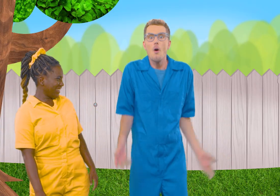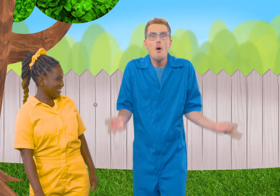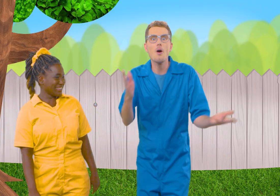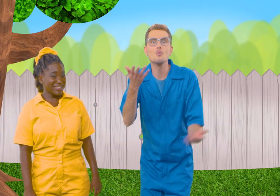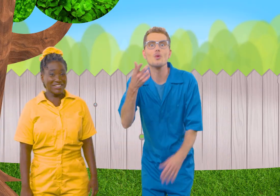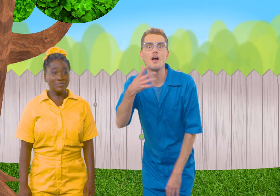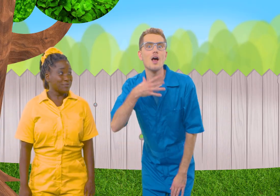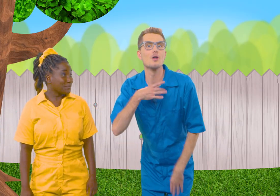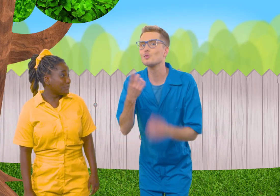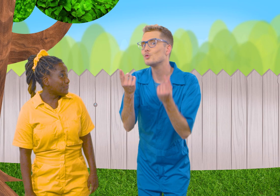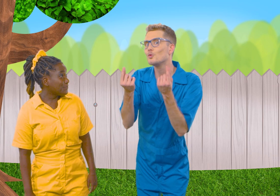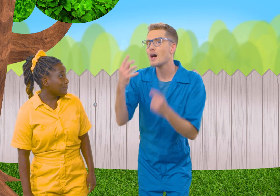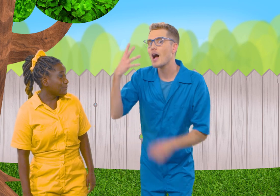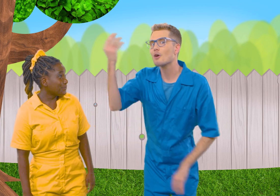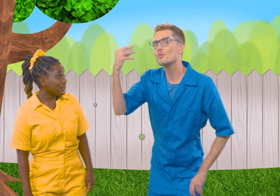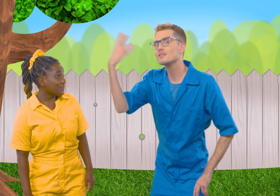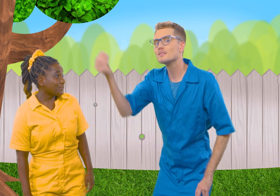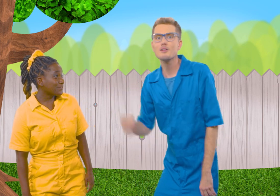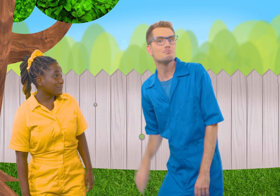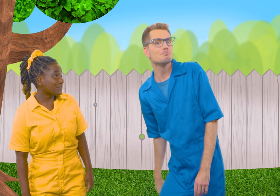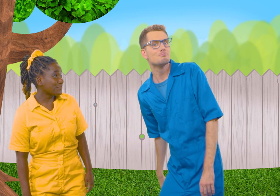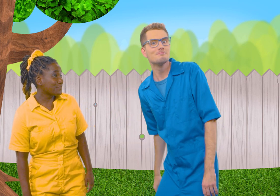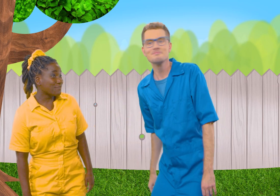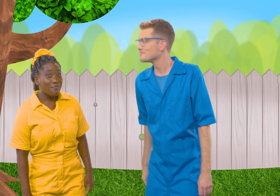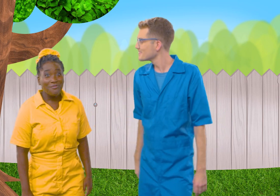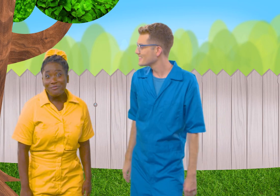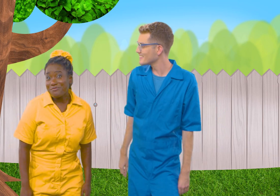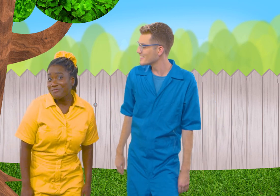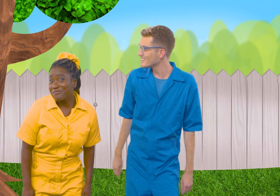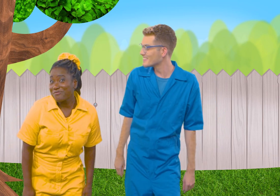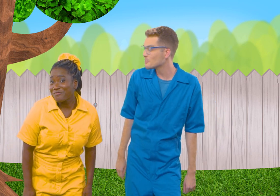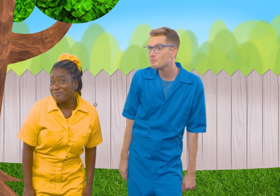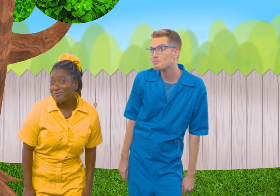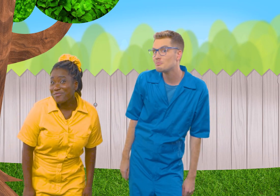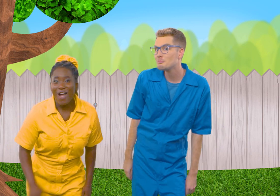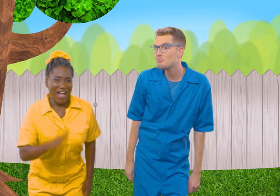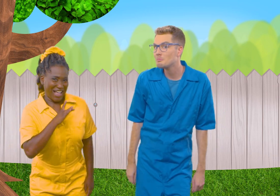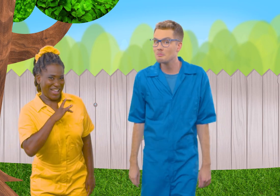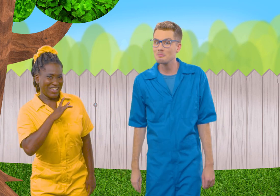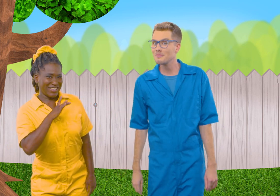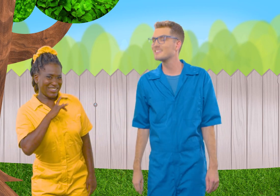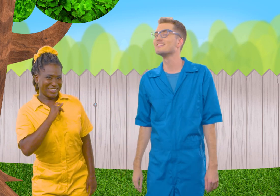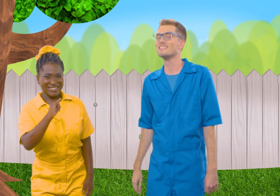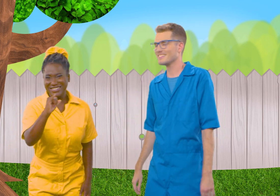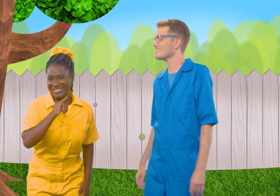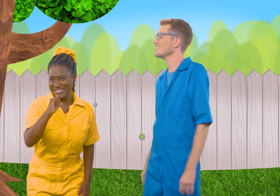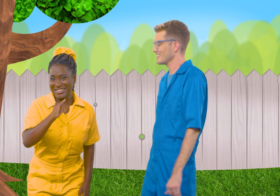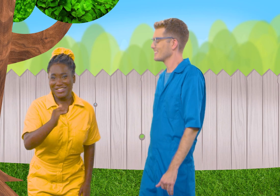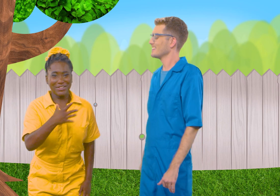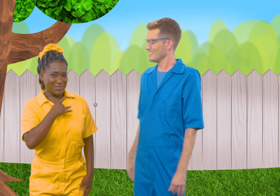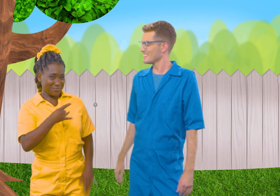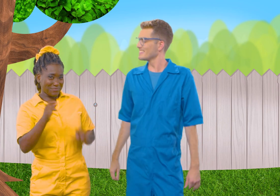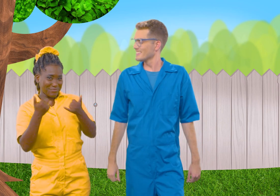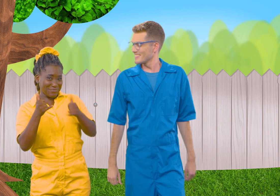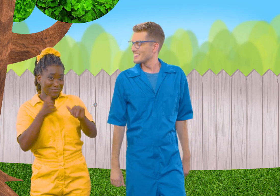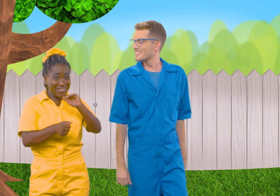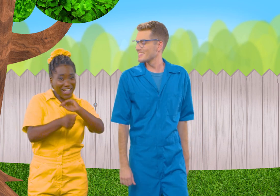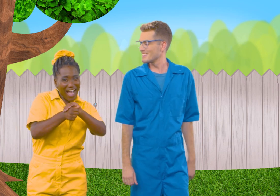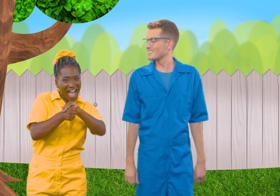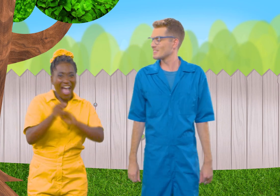What do you like to do when you're outside? Cool! I like to play hide and seek